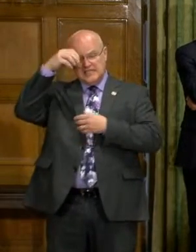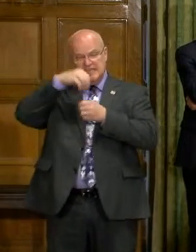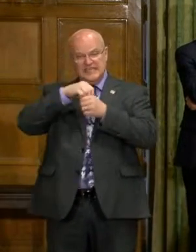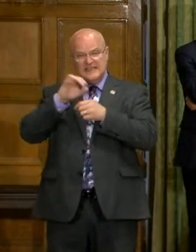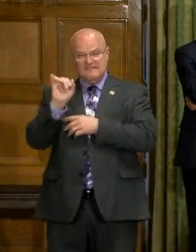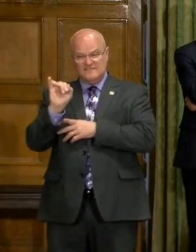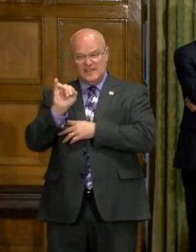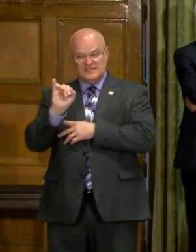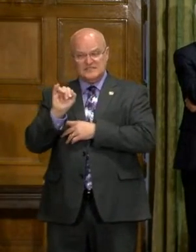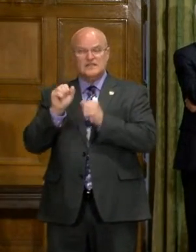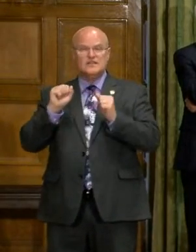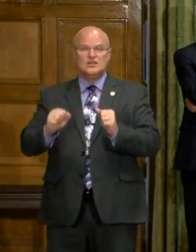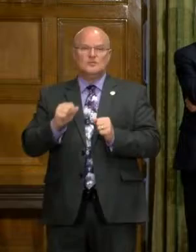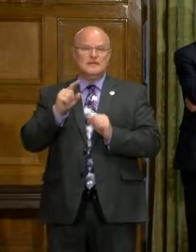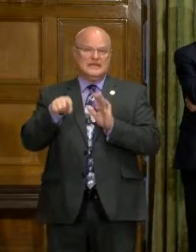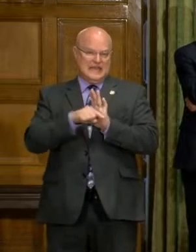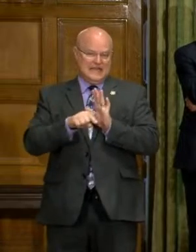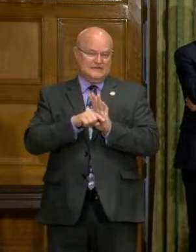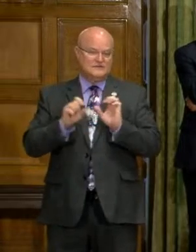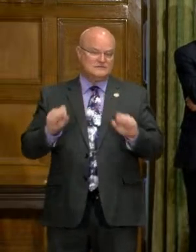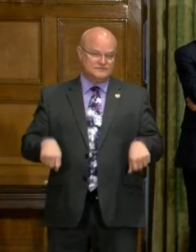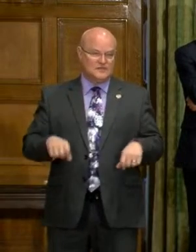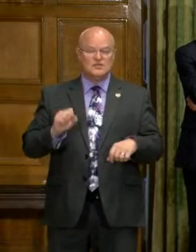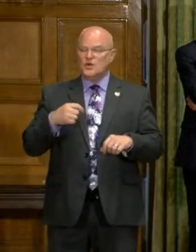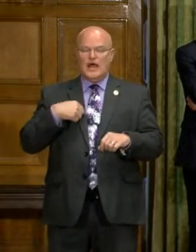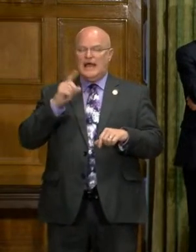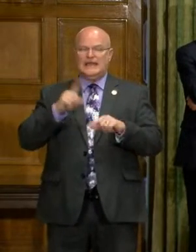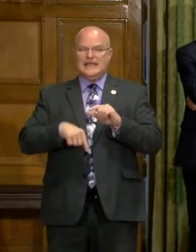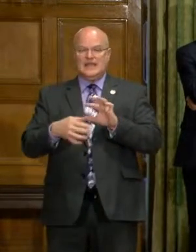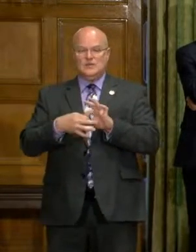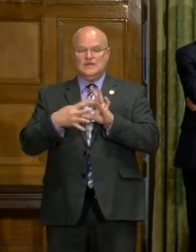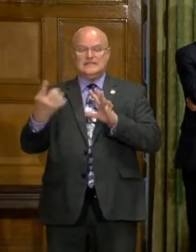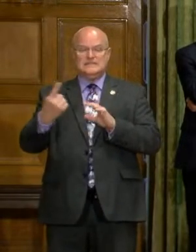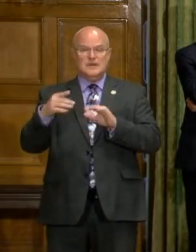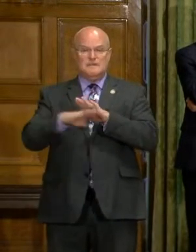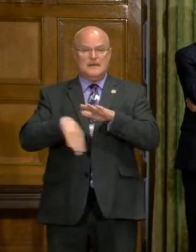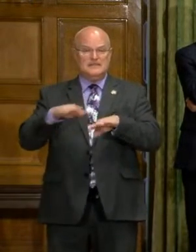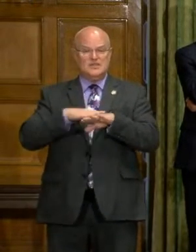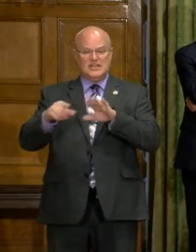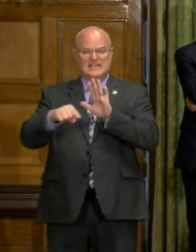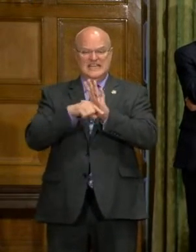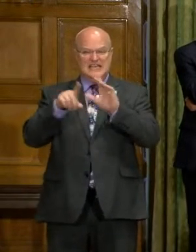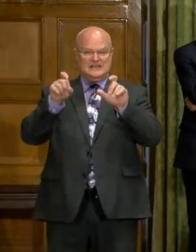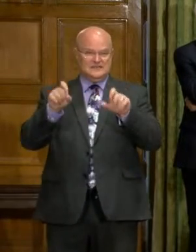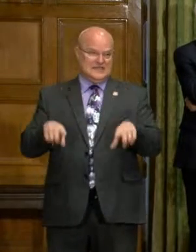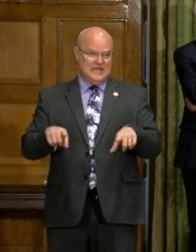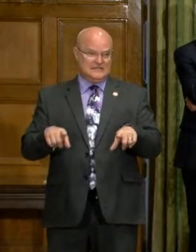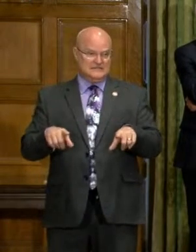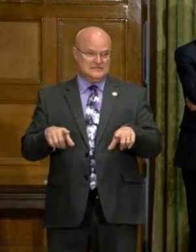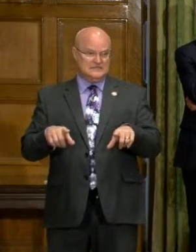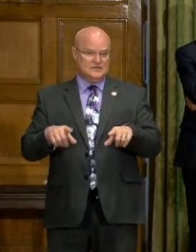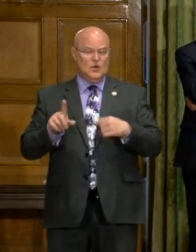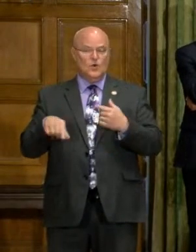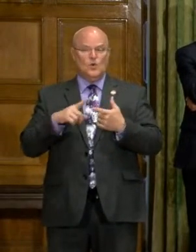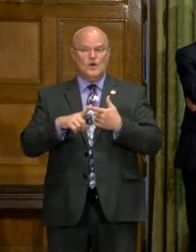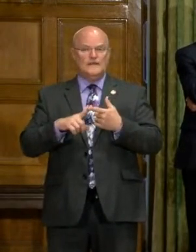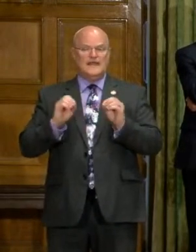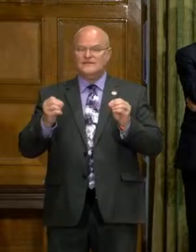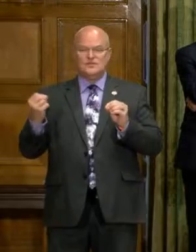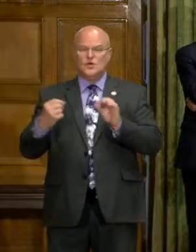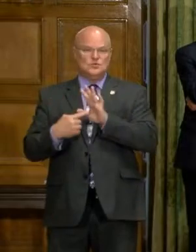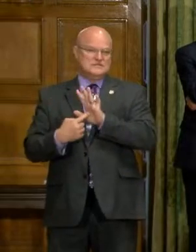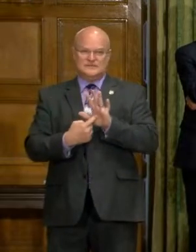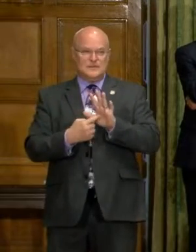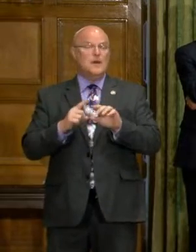of infection, it could be falsely negative. So I can't release someone based on a negative test when they're